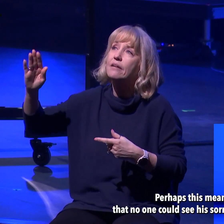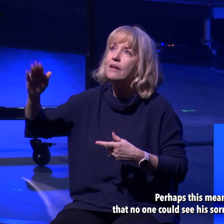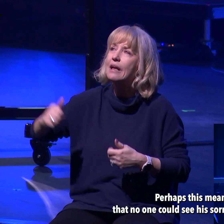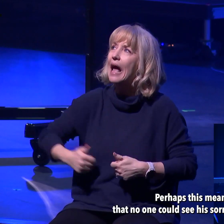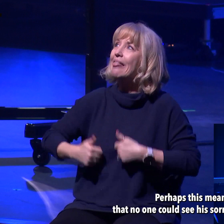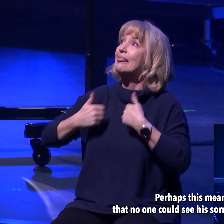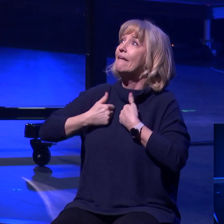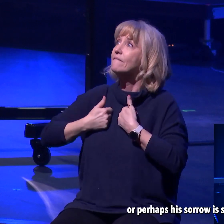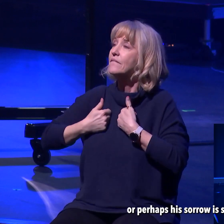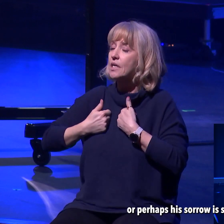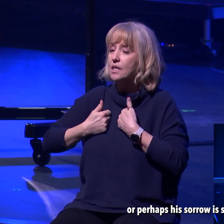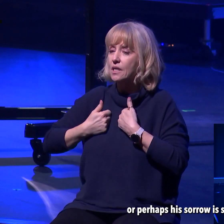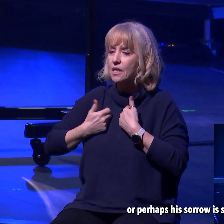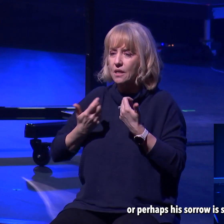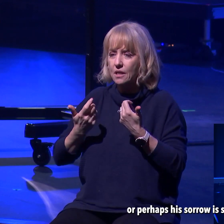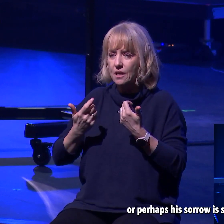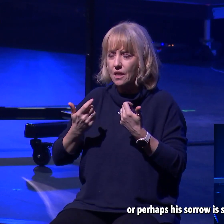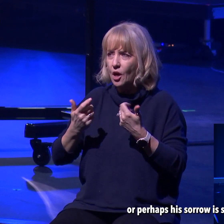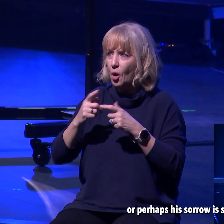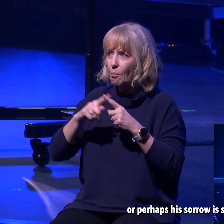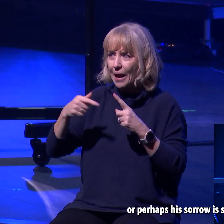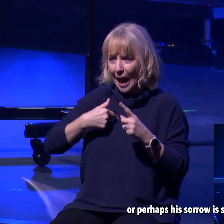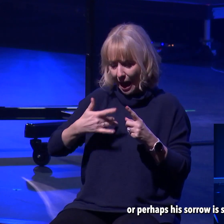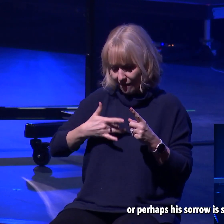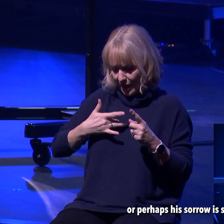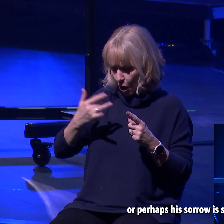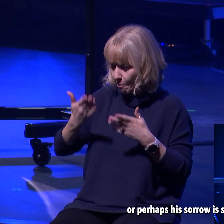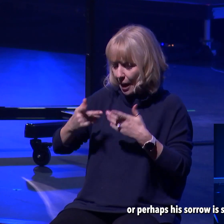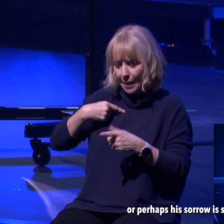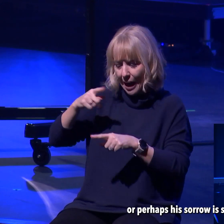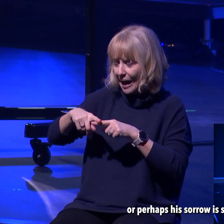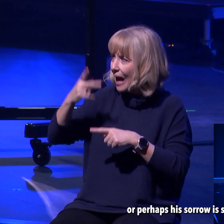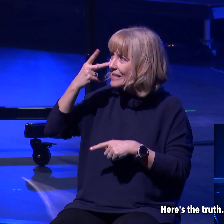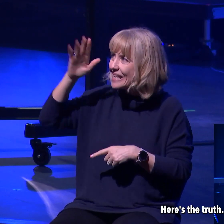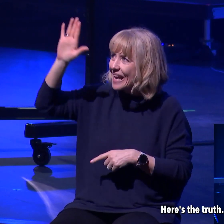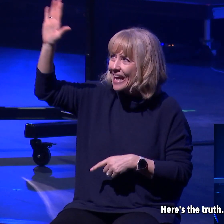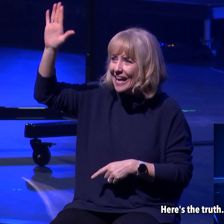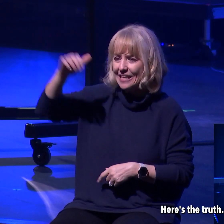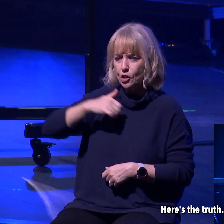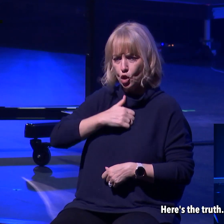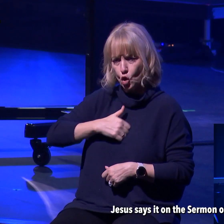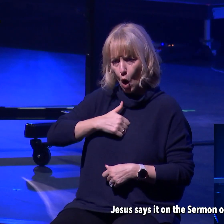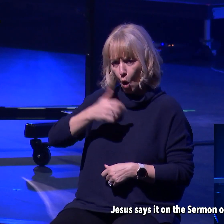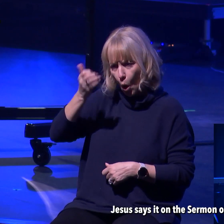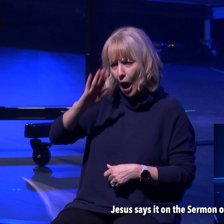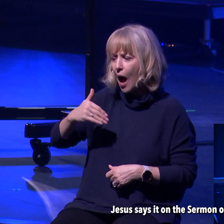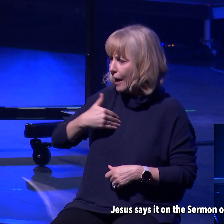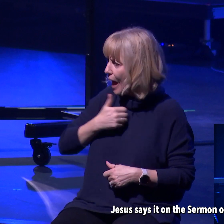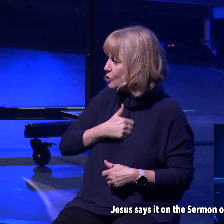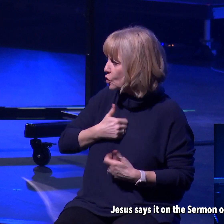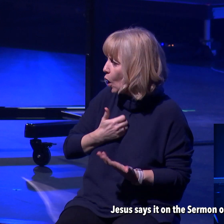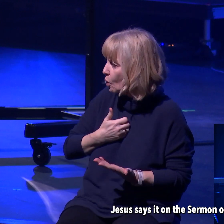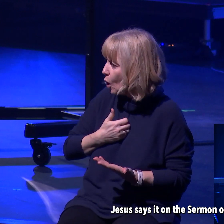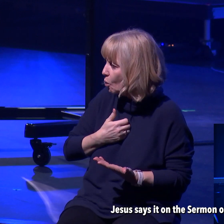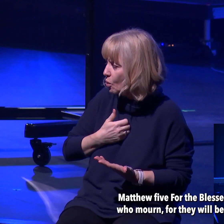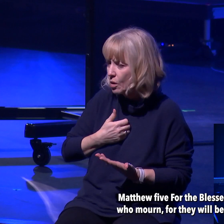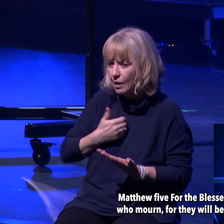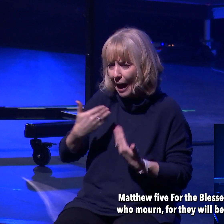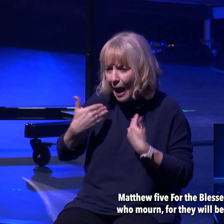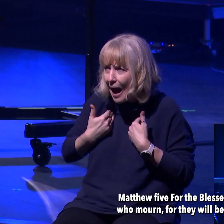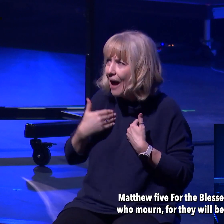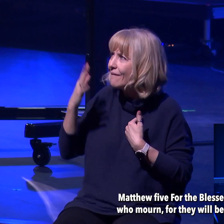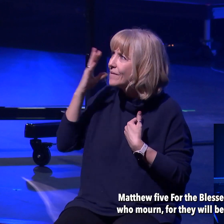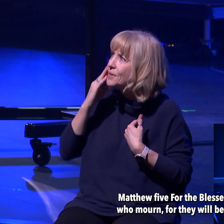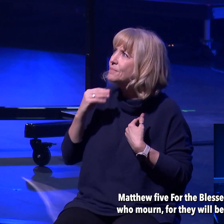live. Or perhaps his sorrow is splendor. Here's the truth. Jesus says it on the Sermon on the Mount,